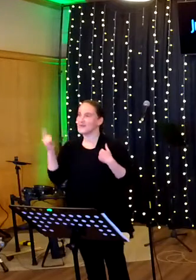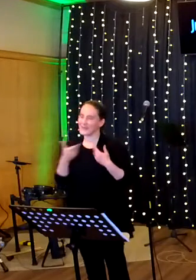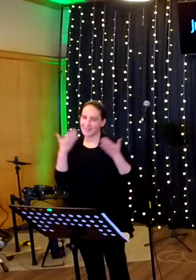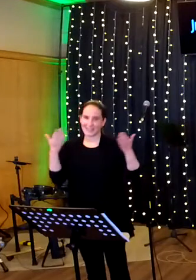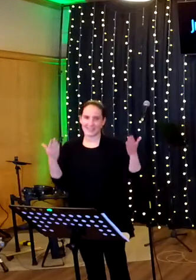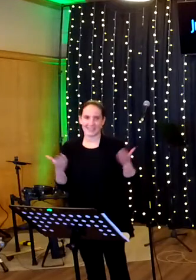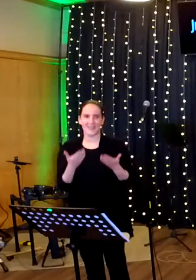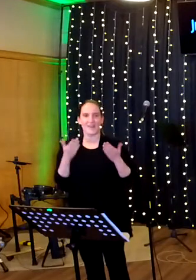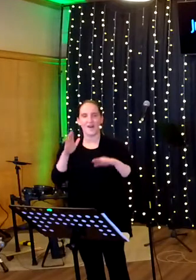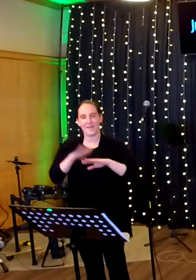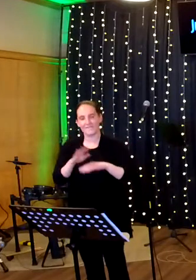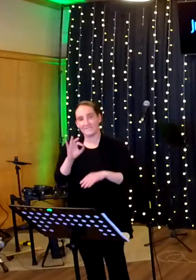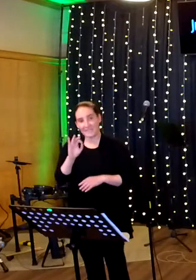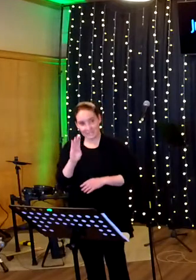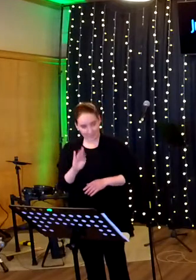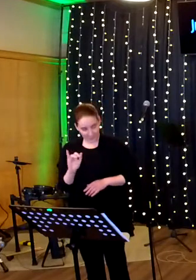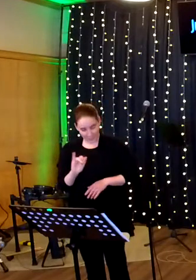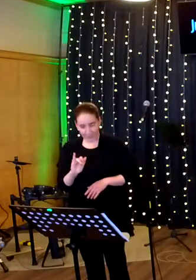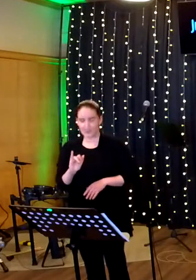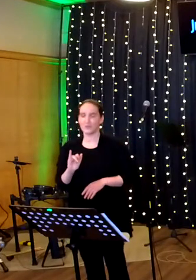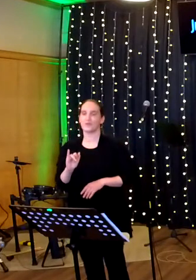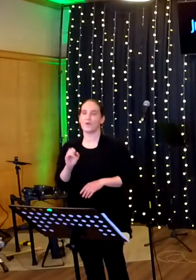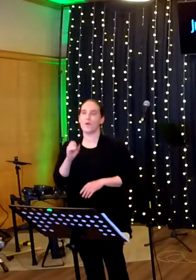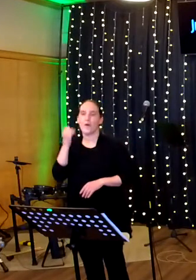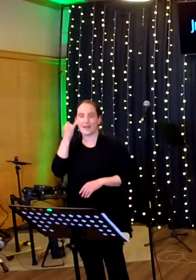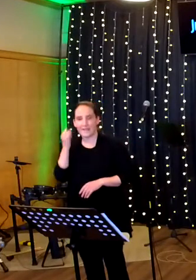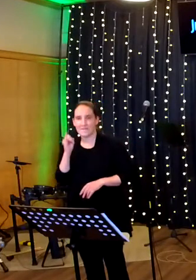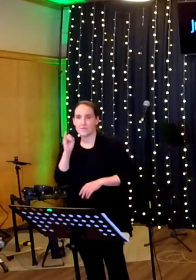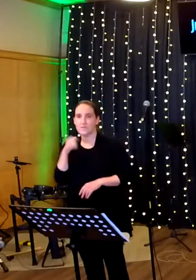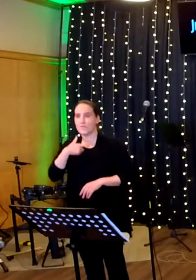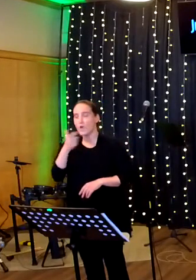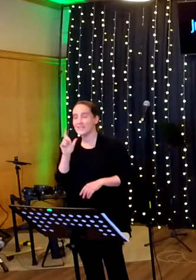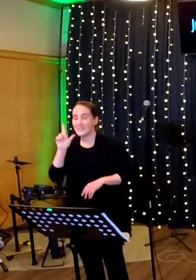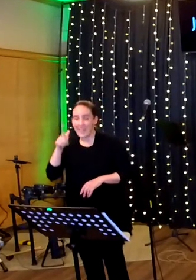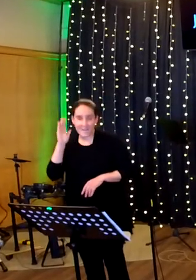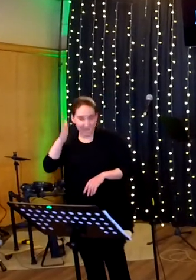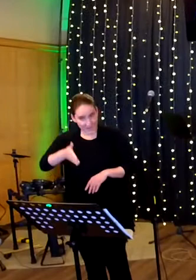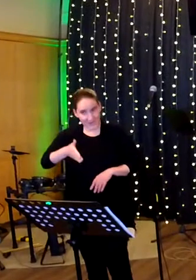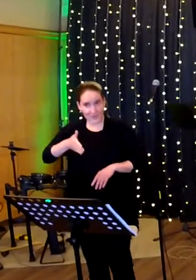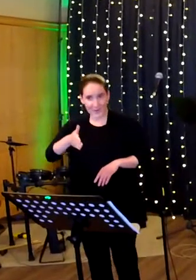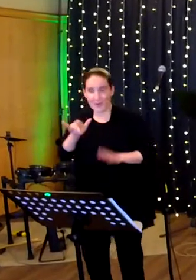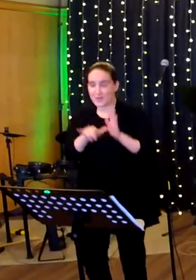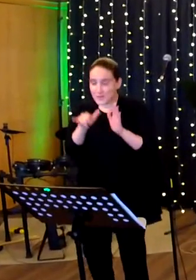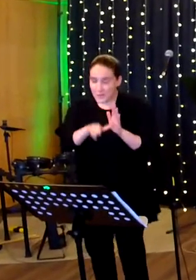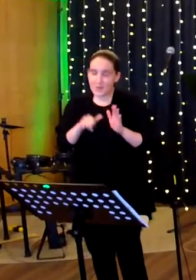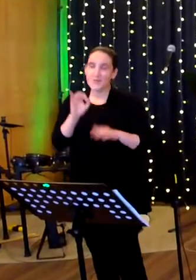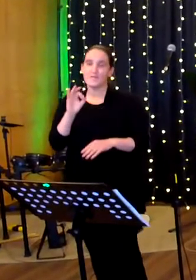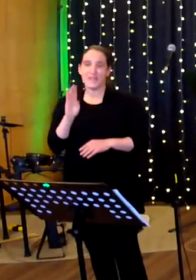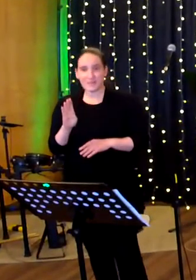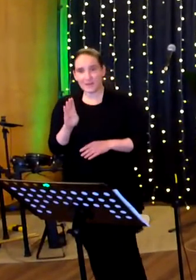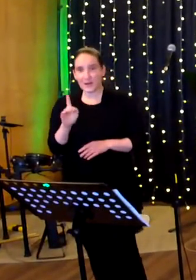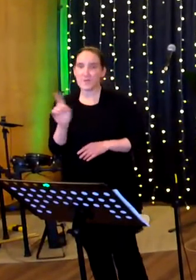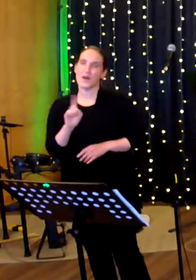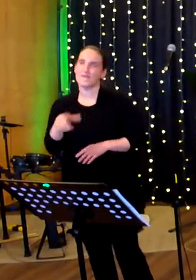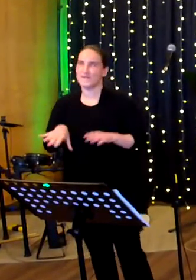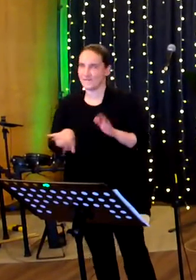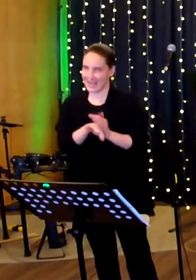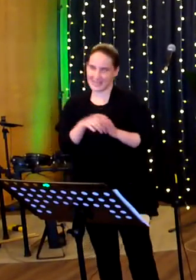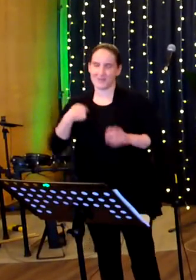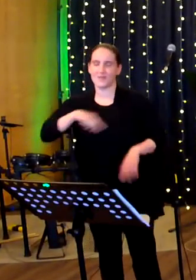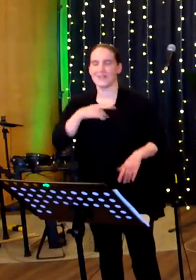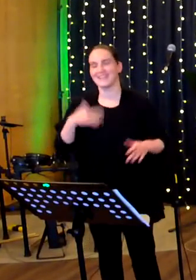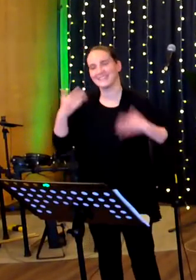on Facebook as well, or if you're watching in the future on Facebook or YouTube or wherever the heck you're finding us. We're